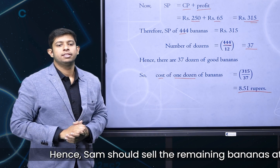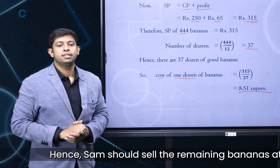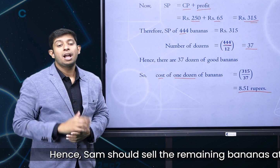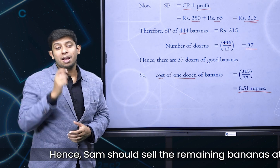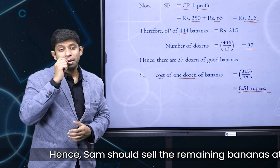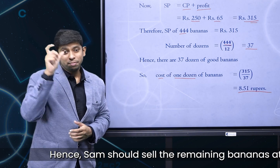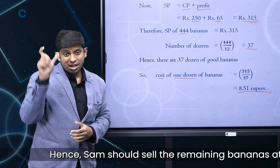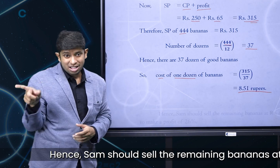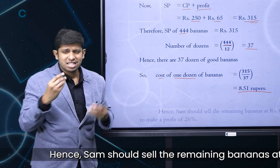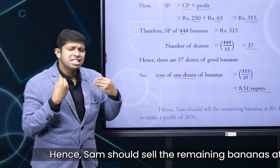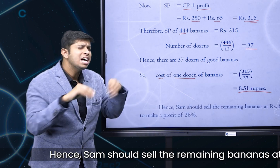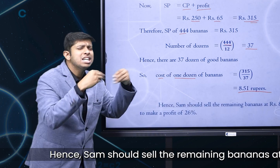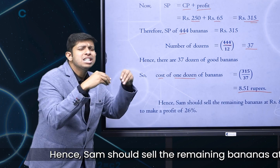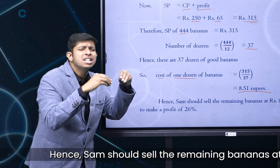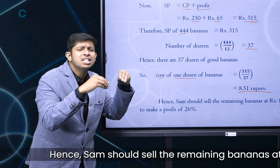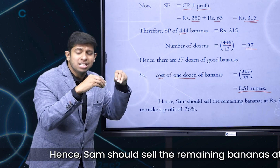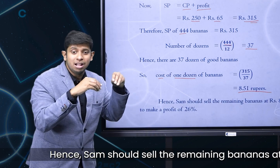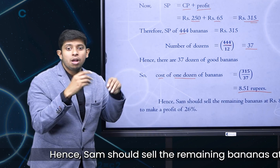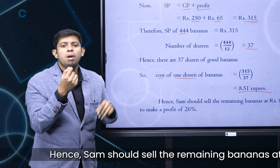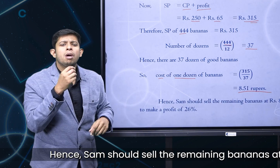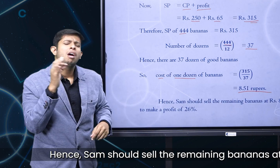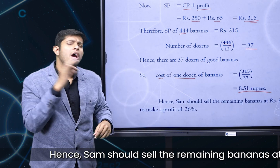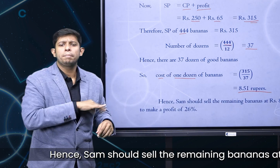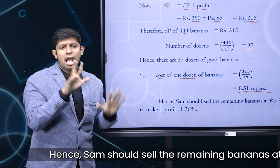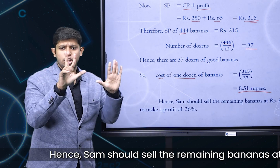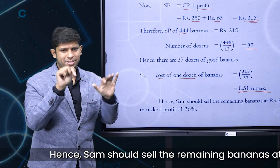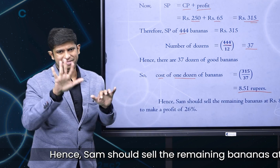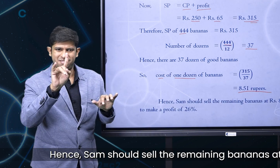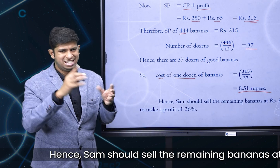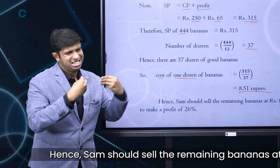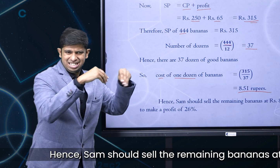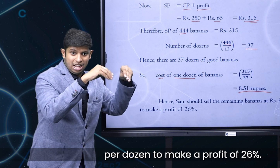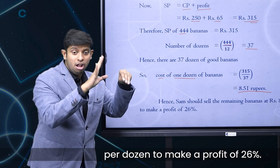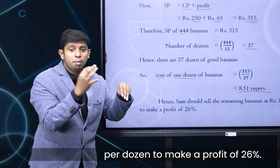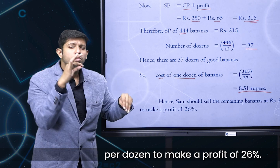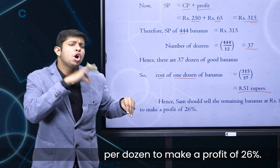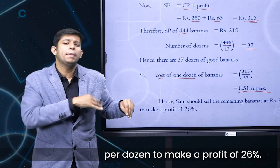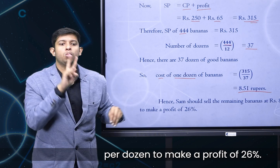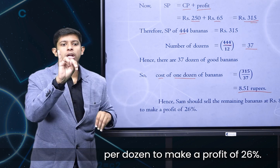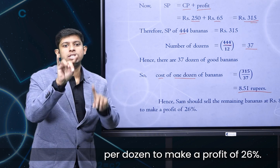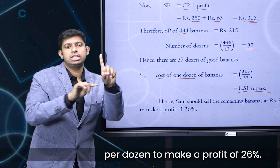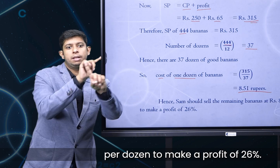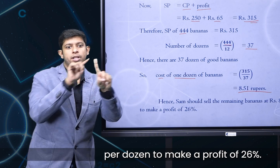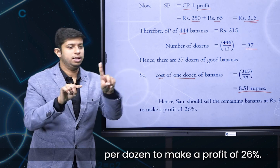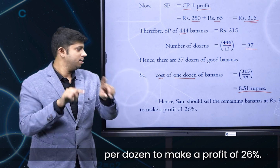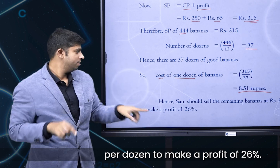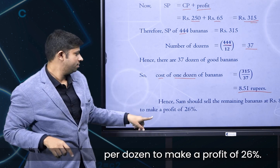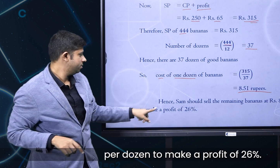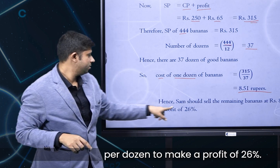Hence, Sam should sell the remaining bananas at rupees 8.51 per dozen to make a profit of